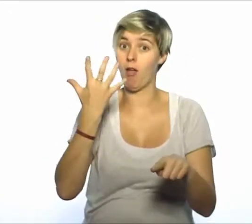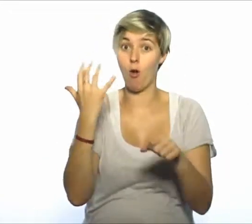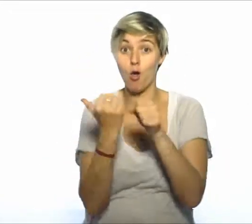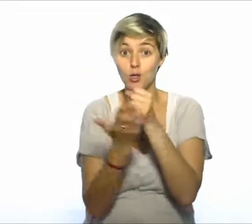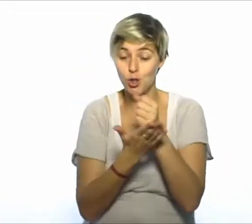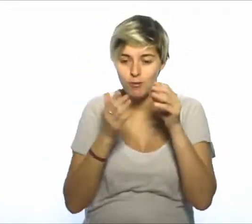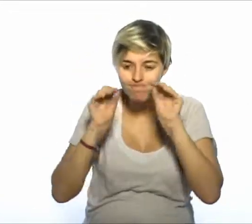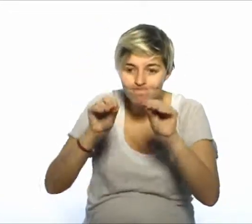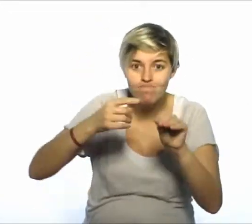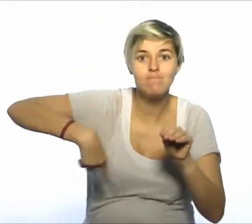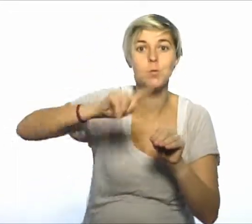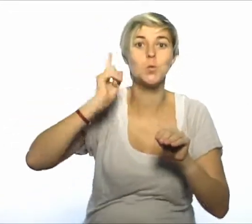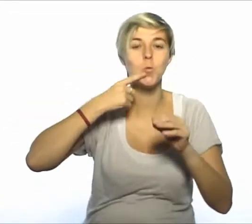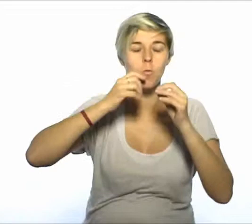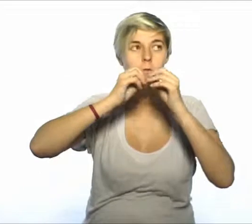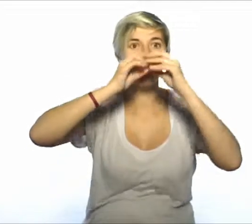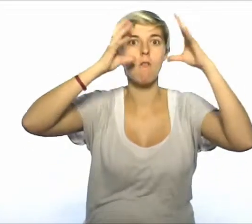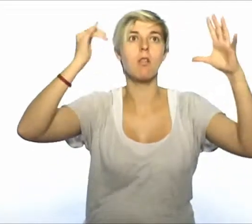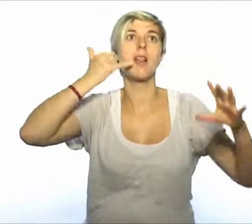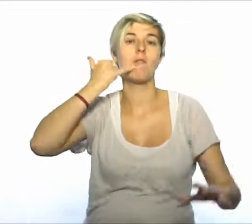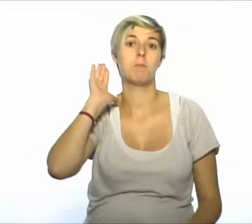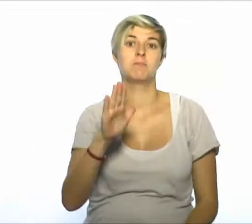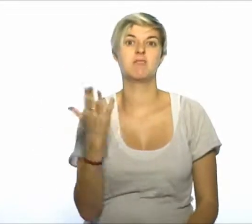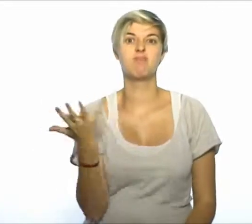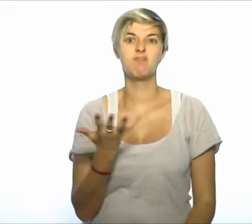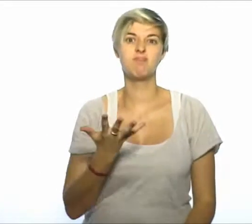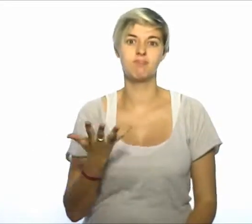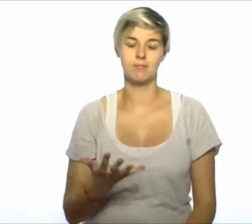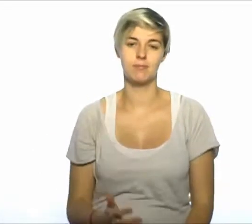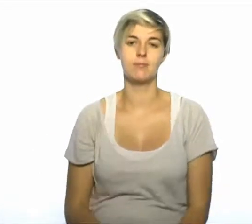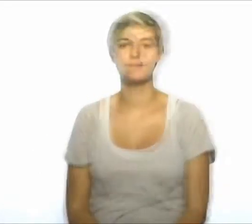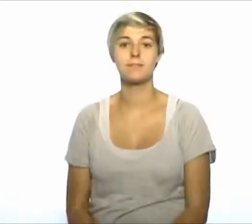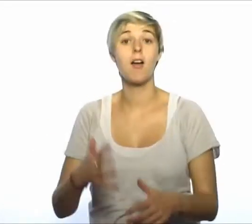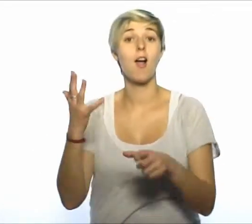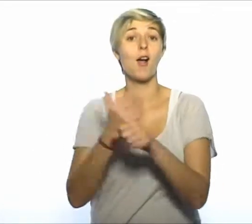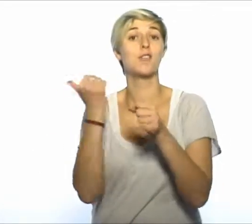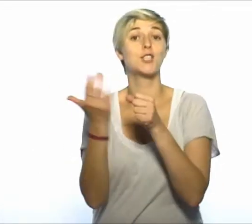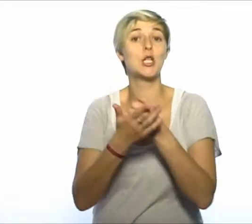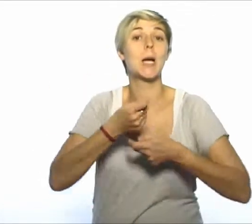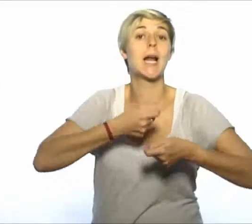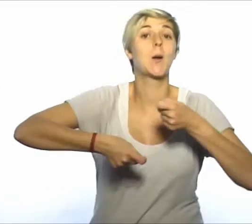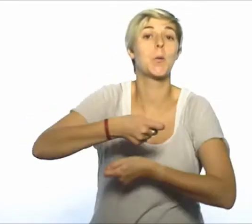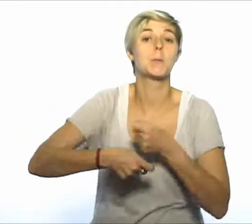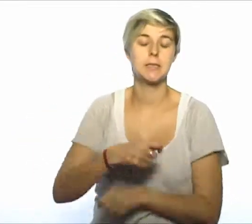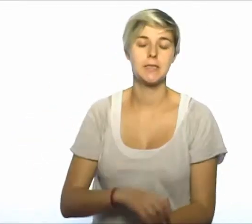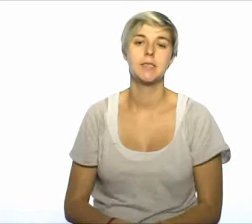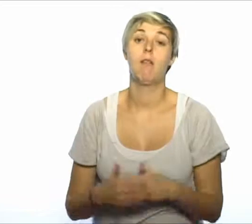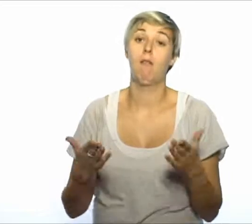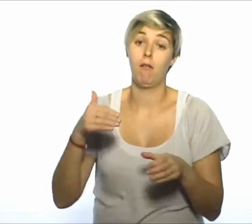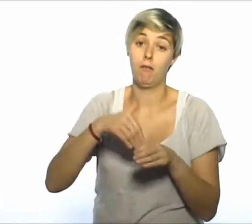know how to handle it. So it is an important issue to teach the deaf what calling on a phone is all about. Now the